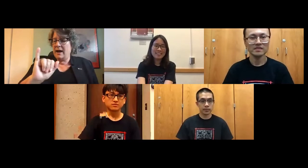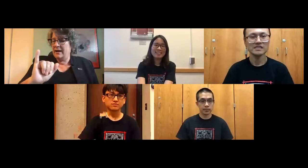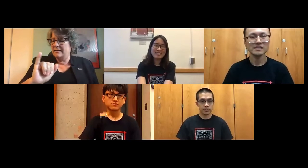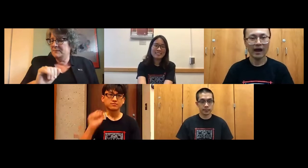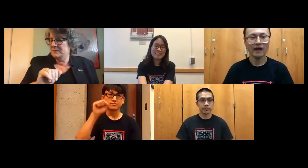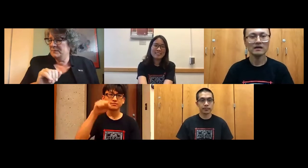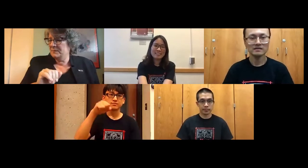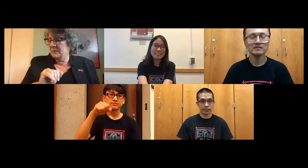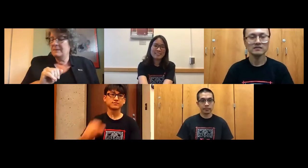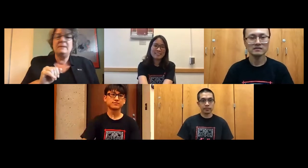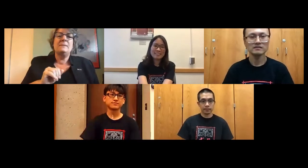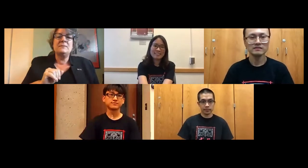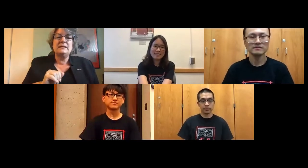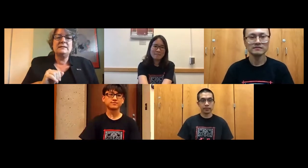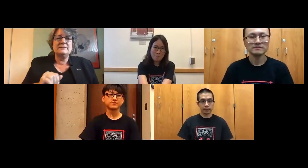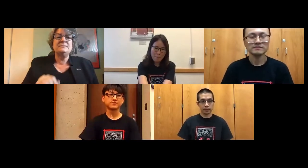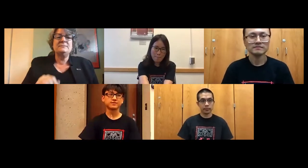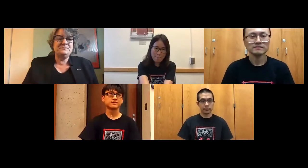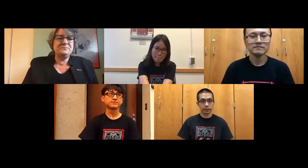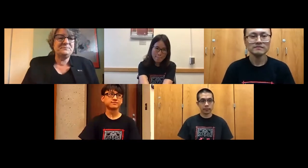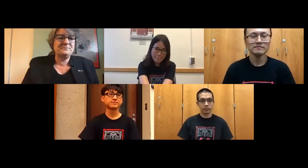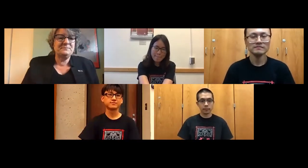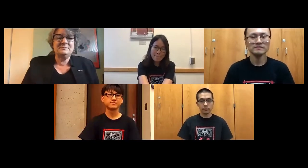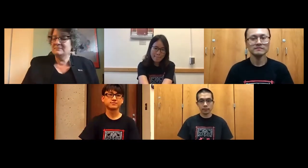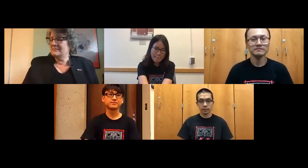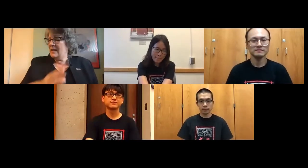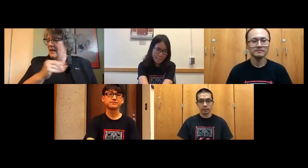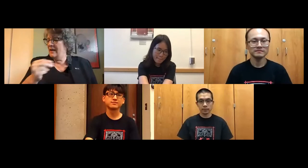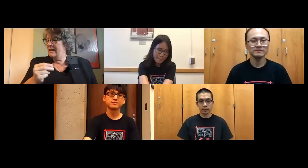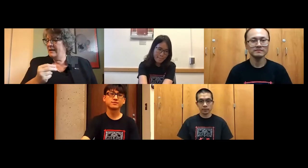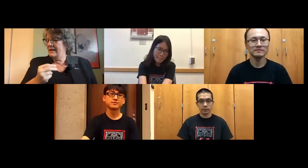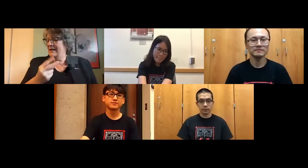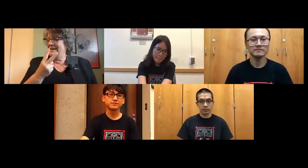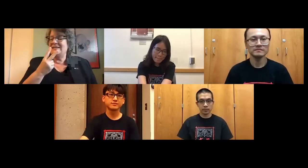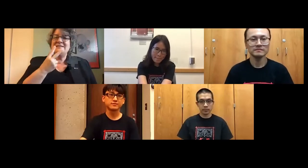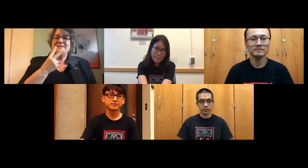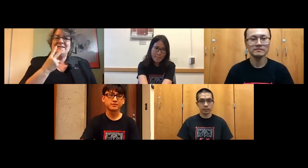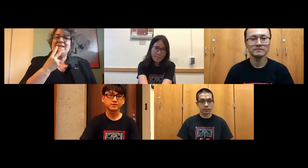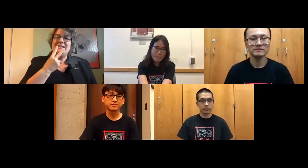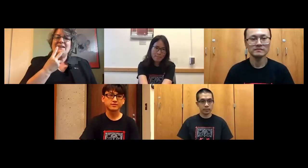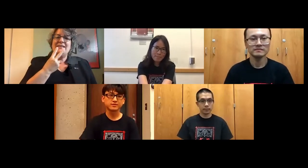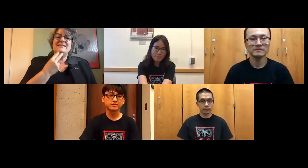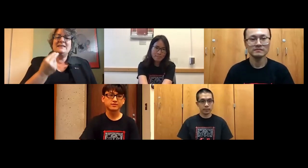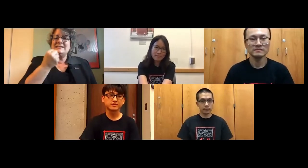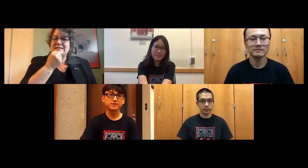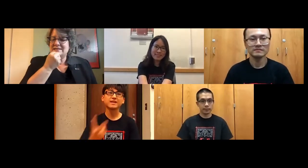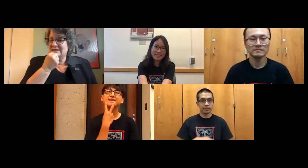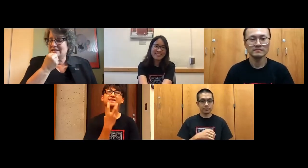Qinghai. Okay. Thank you, everyone, for your patience. Multiple languages going Yes. on. And this